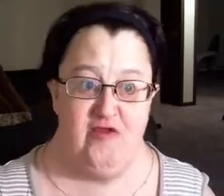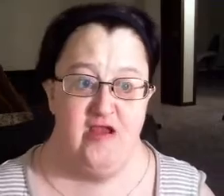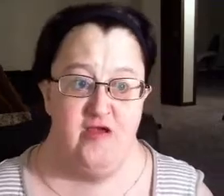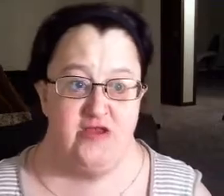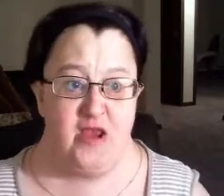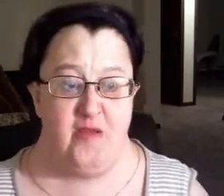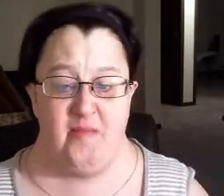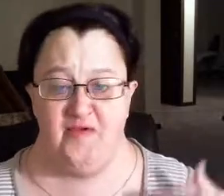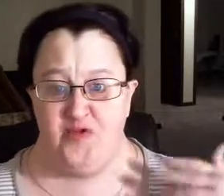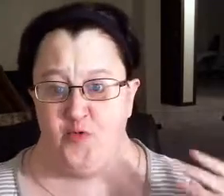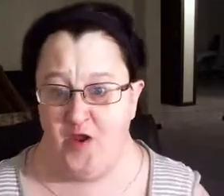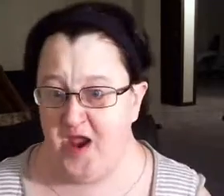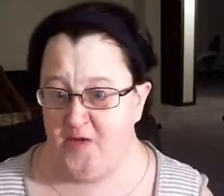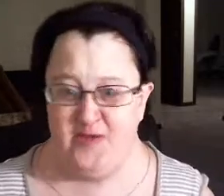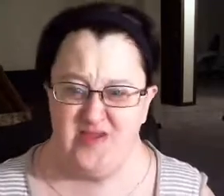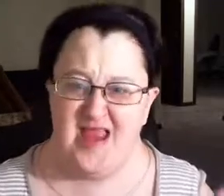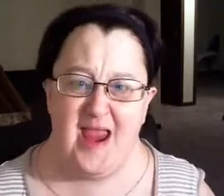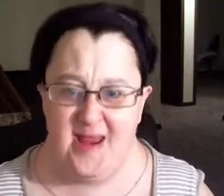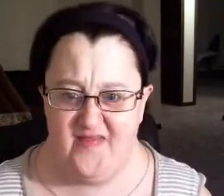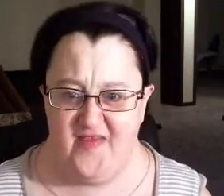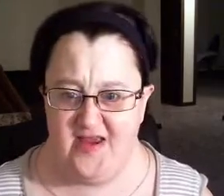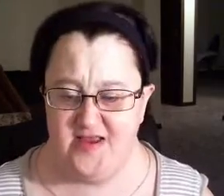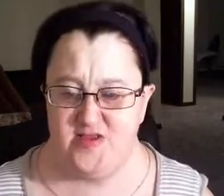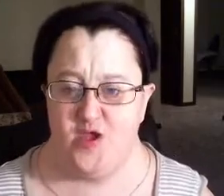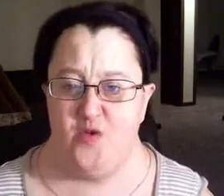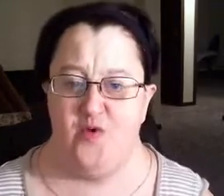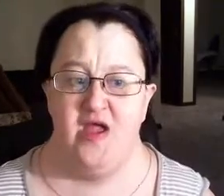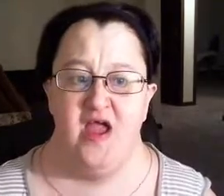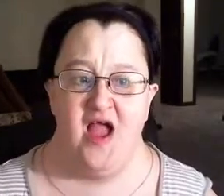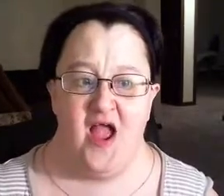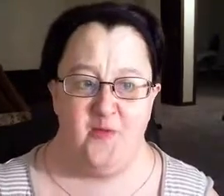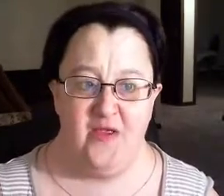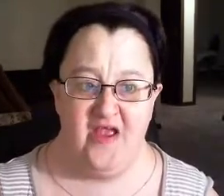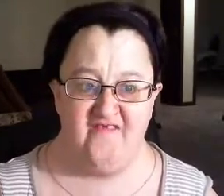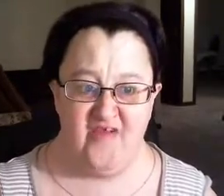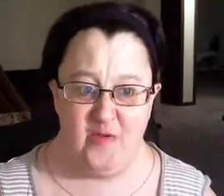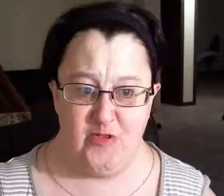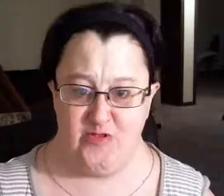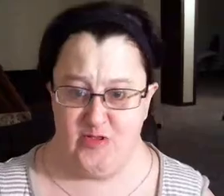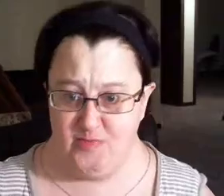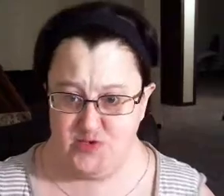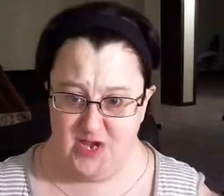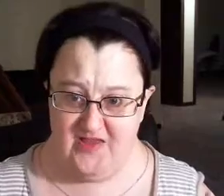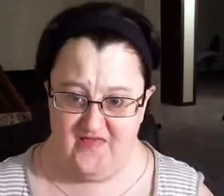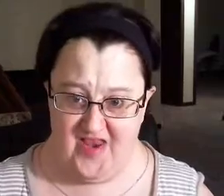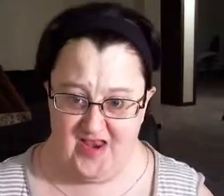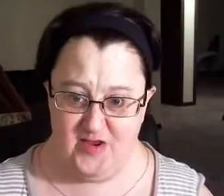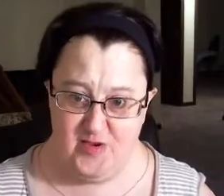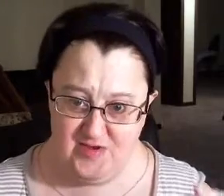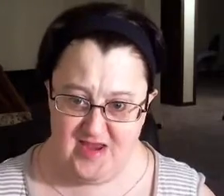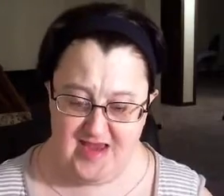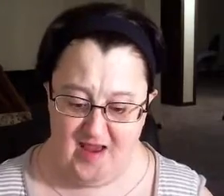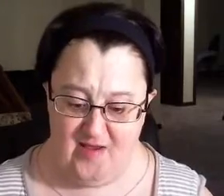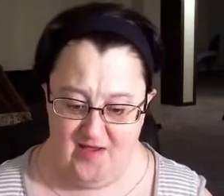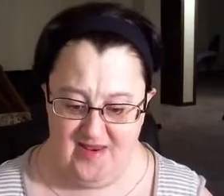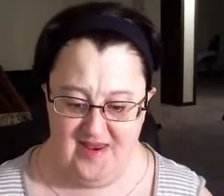tell you how much you weigh or just that kind of thing and so i went i found those little machine things that you sit down on